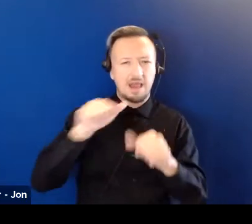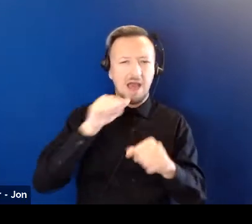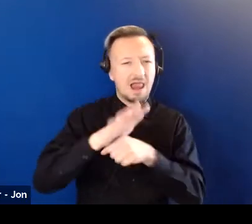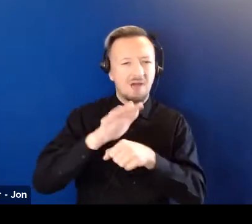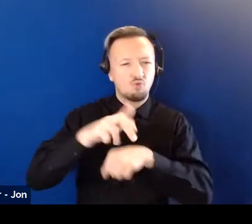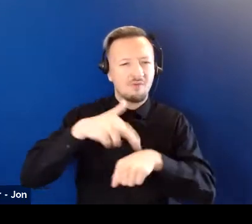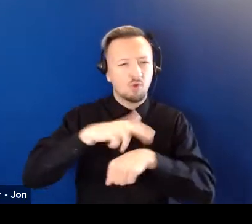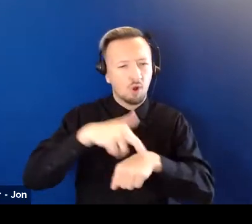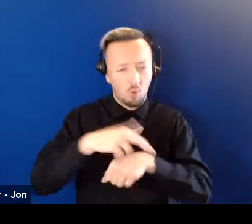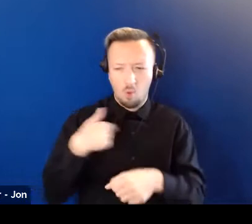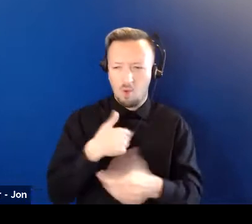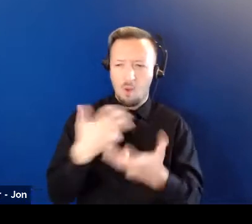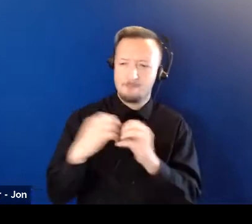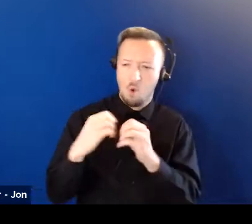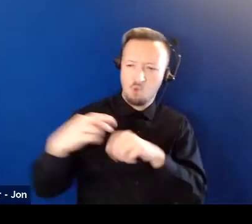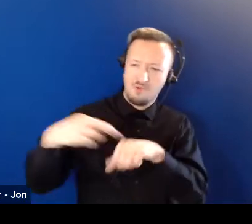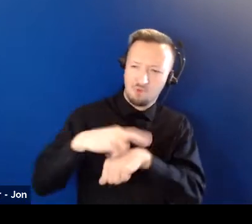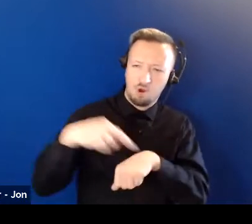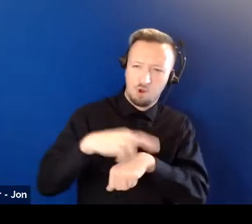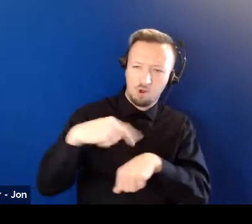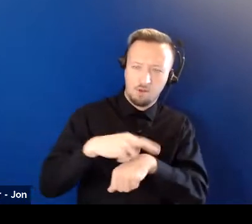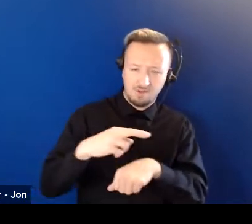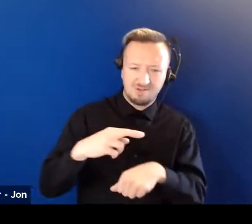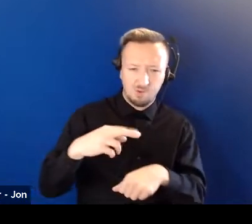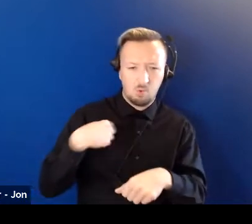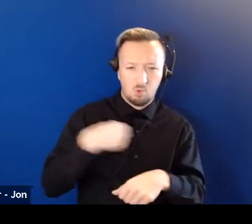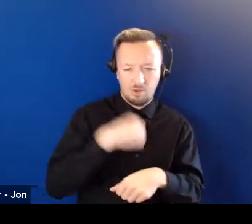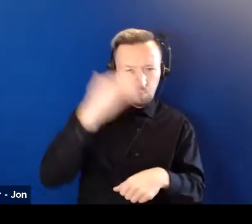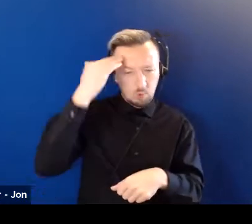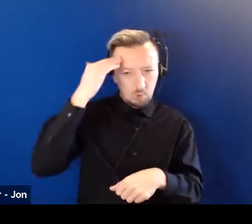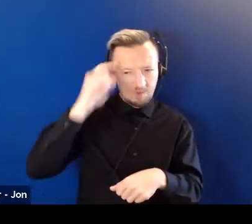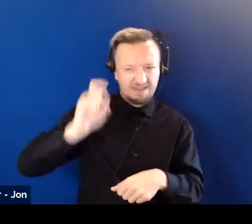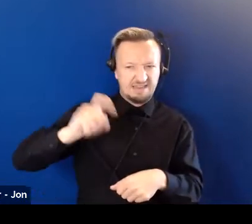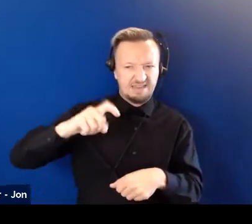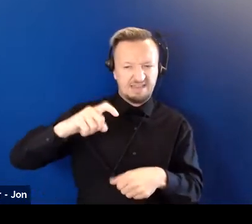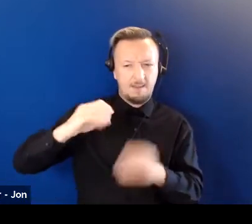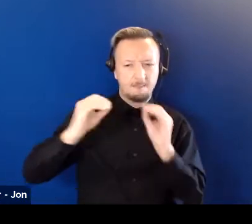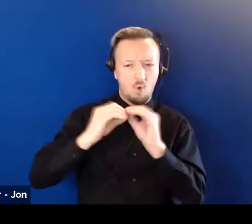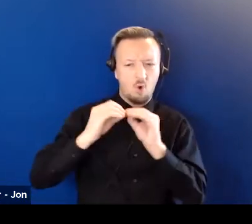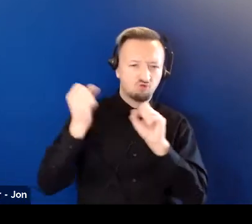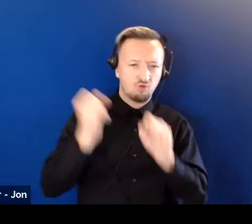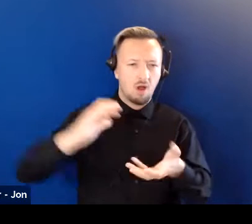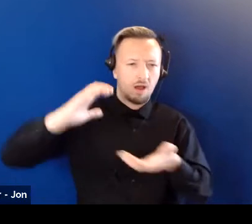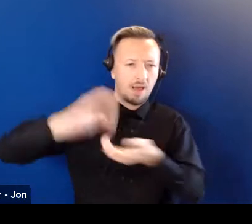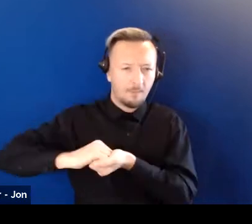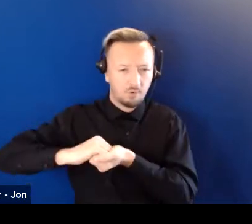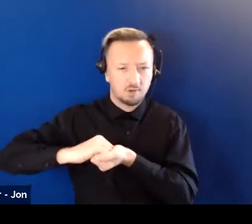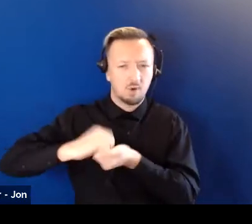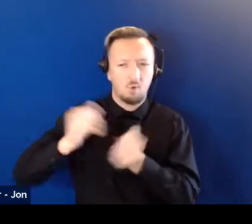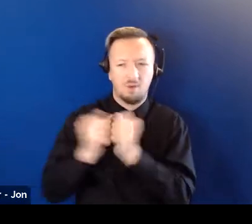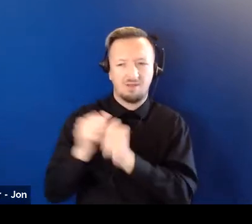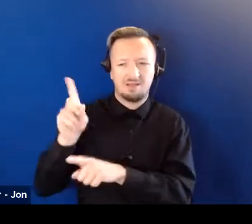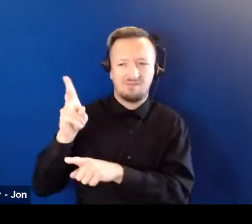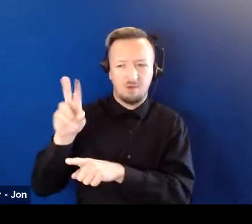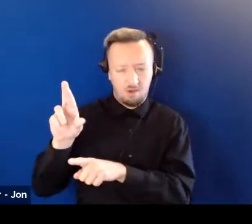we wanted to, and how we knew we'd be able to collaborate with DVR. So this grant really I saw as a way